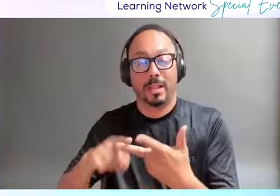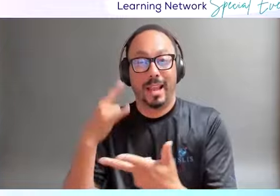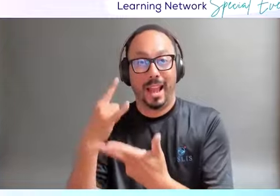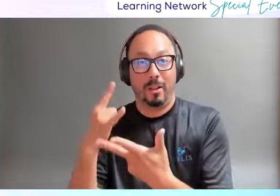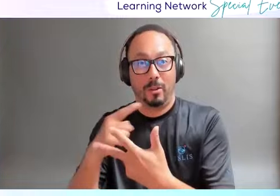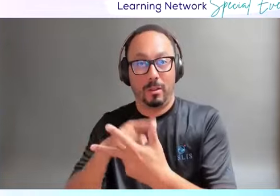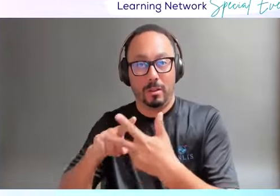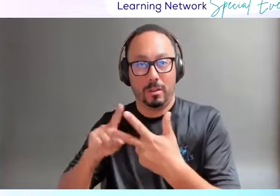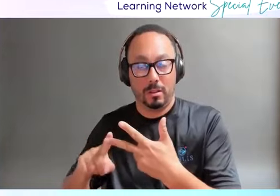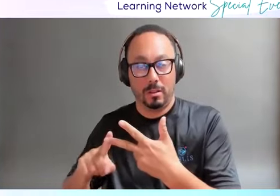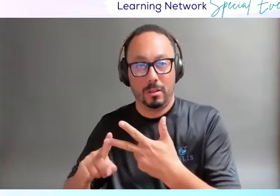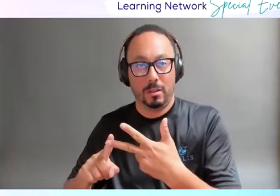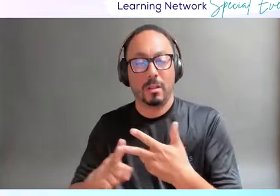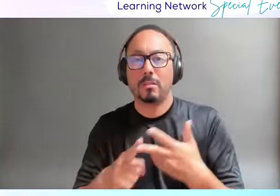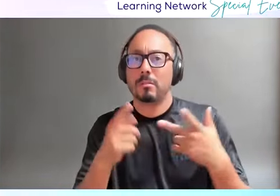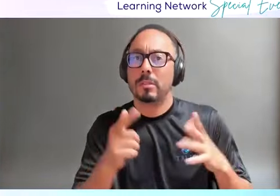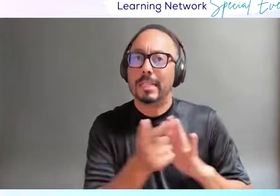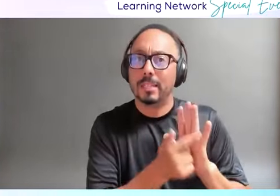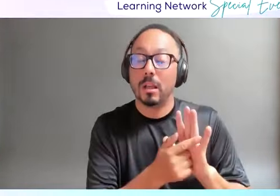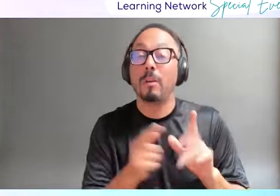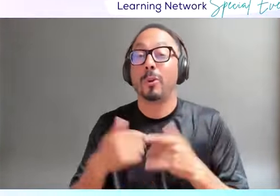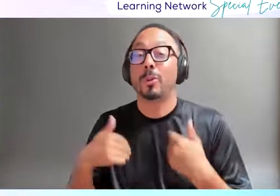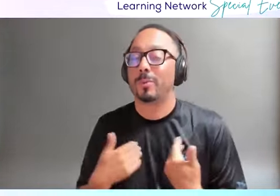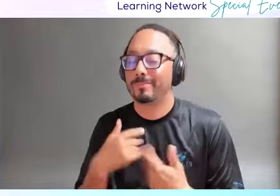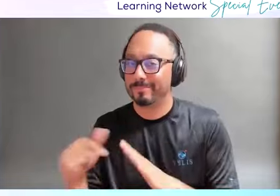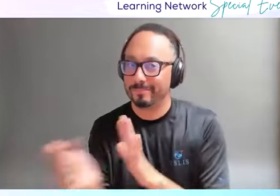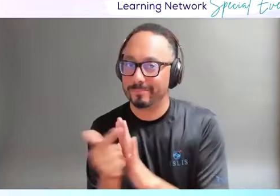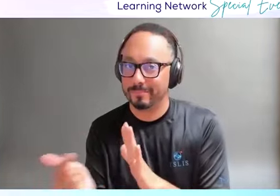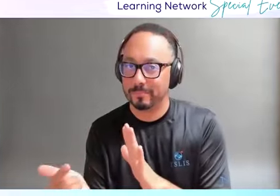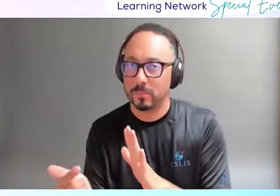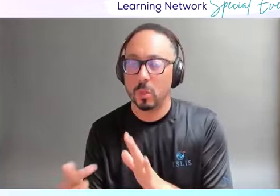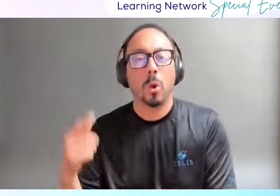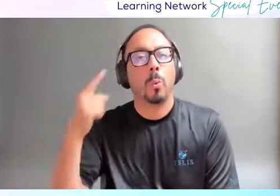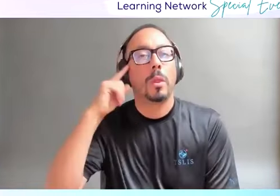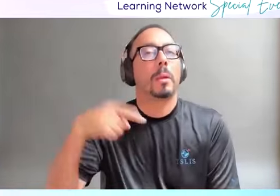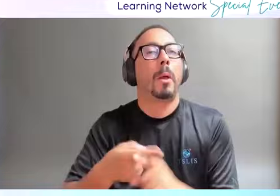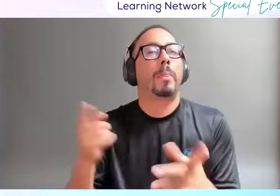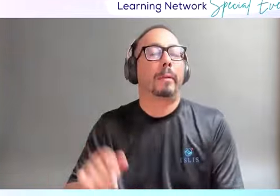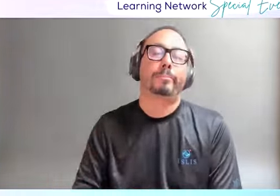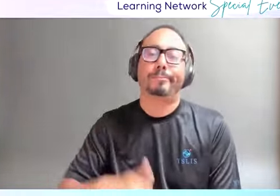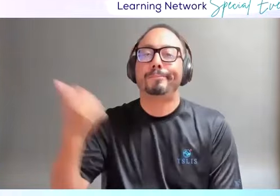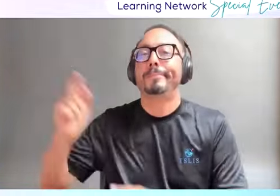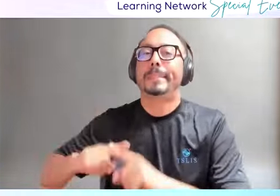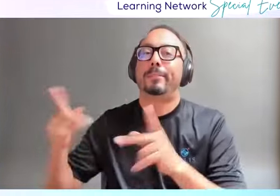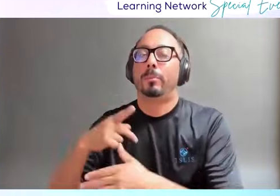youth, we often think about that as kind of an adjacent problem. But in fact, the gendered relations that